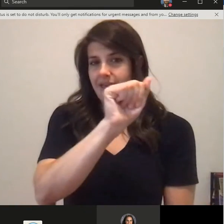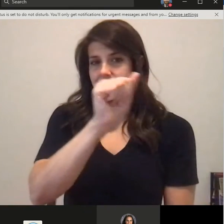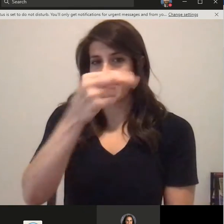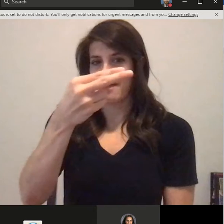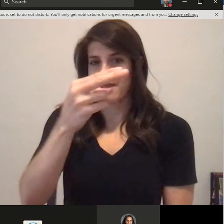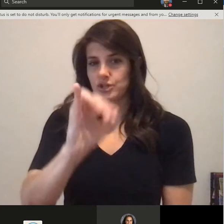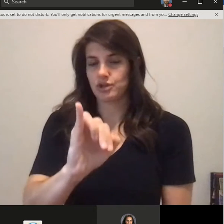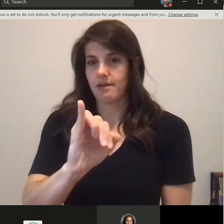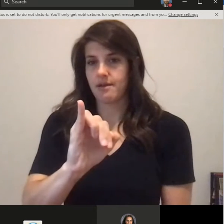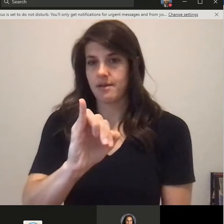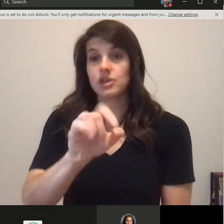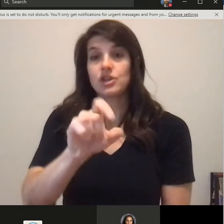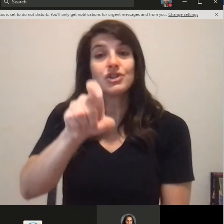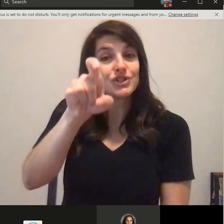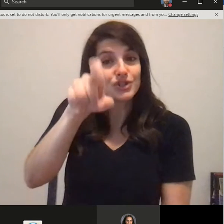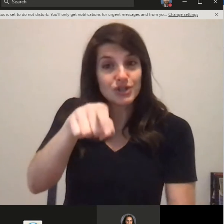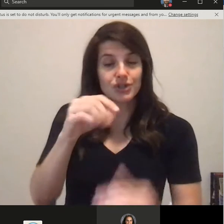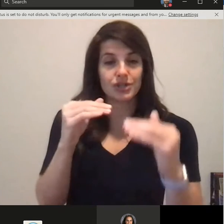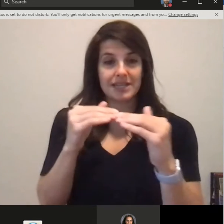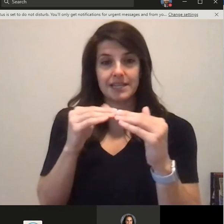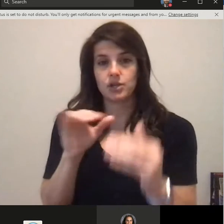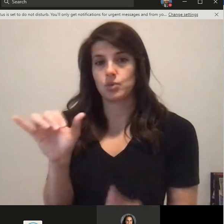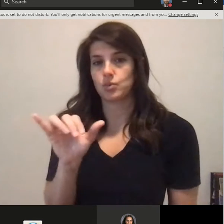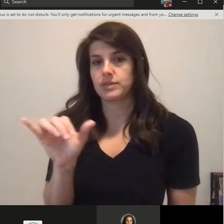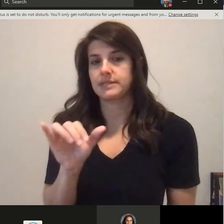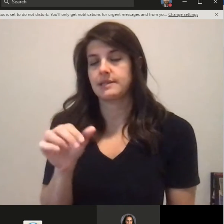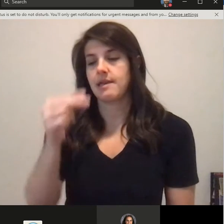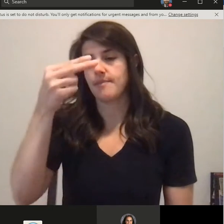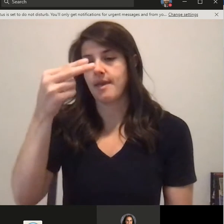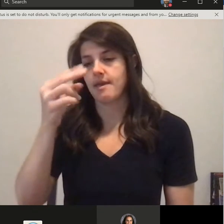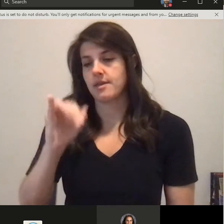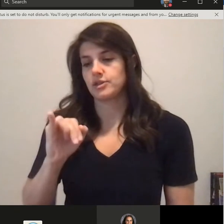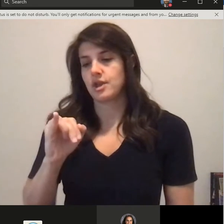should have the same measurement as HID,